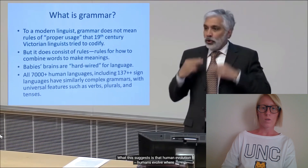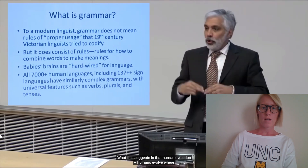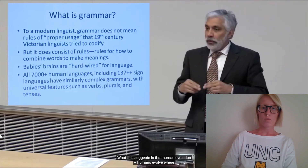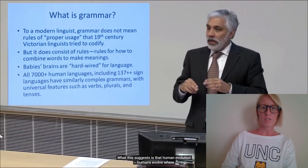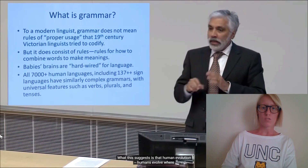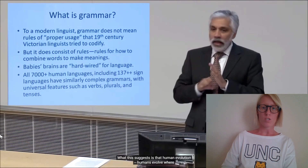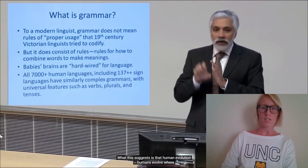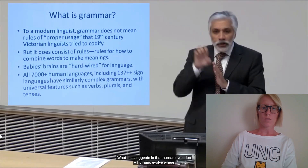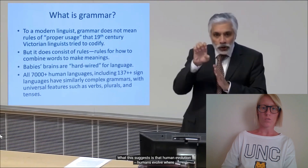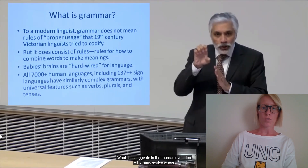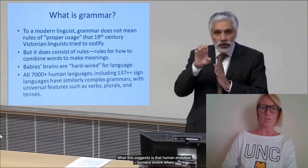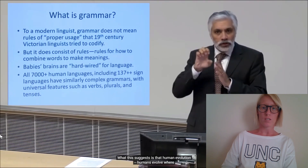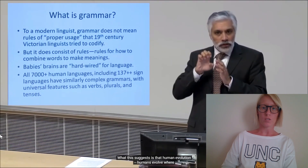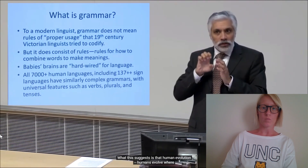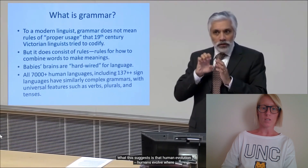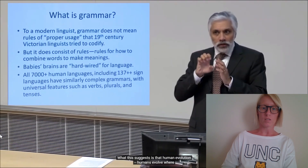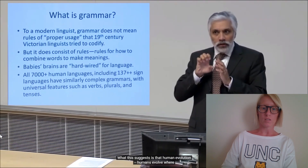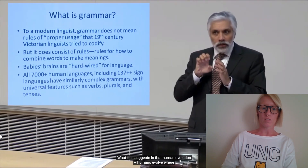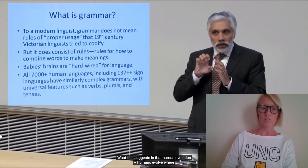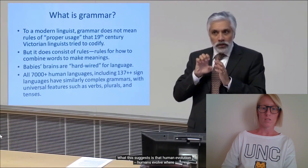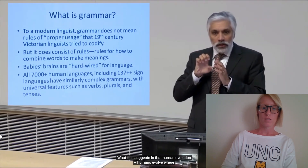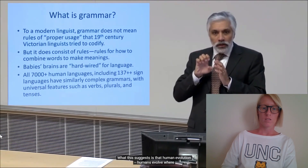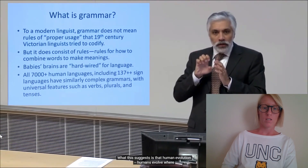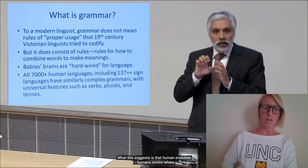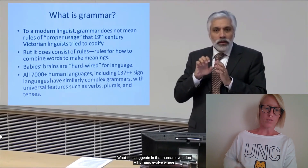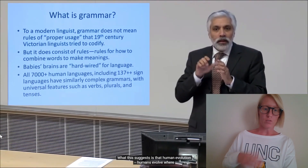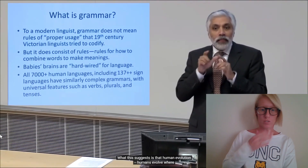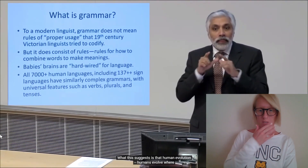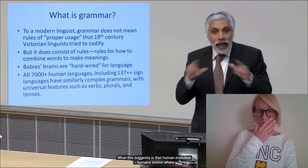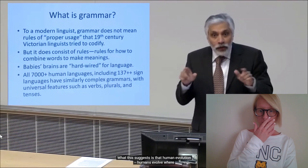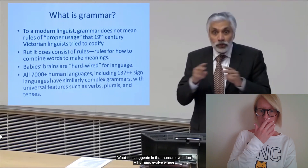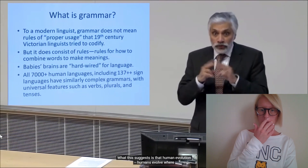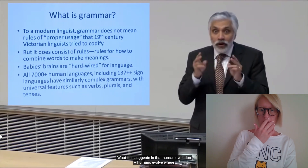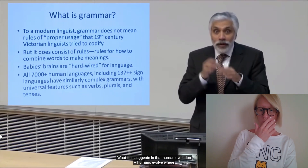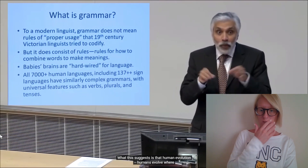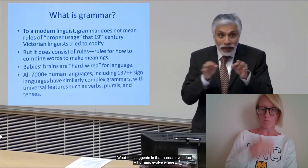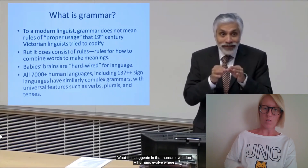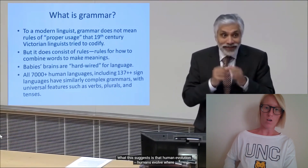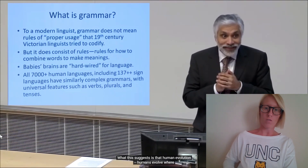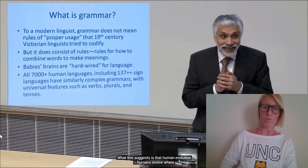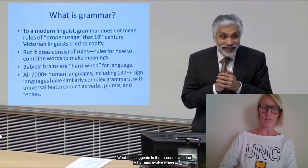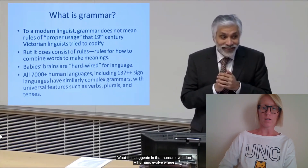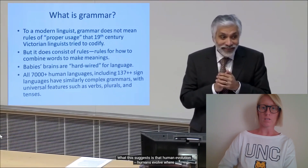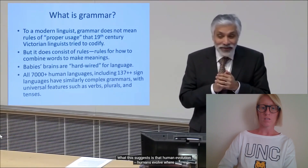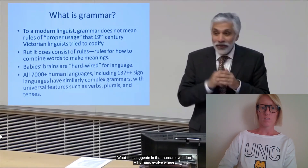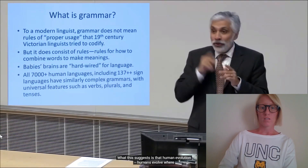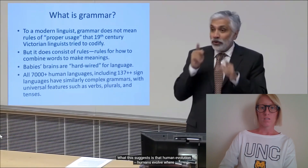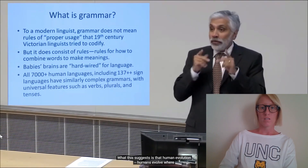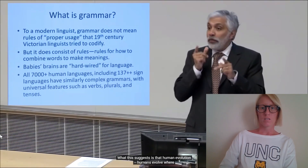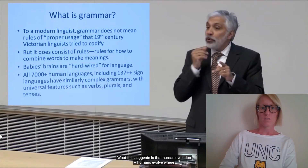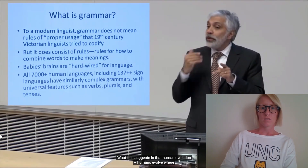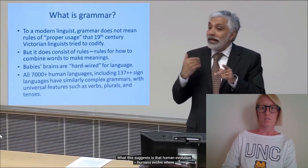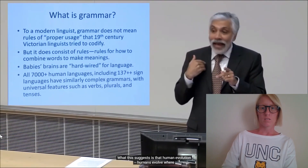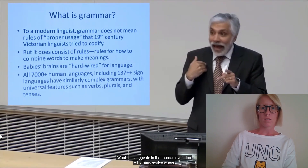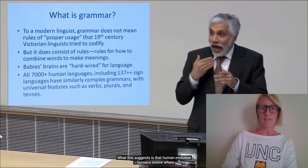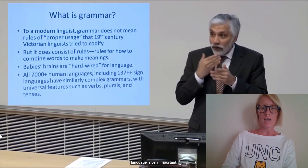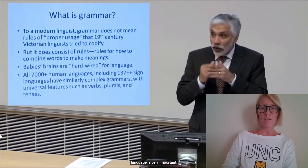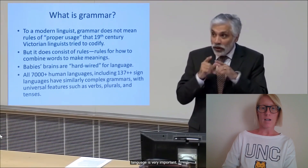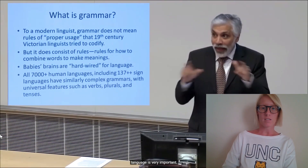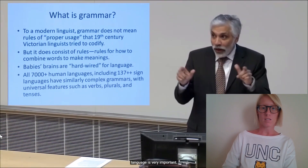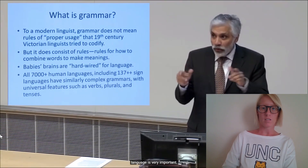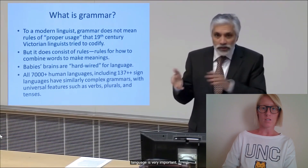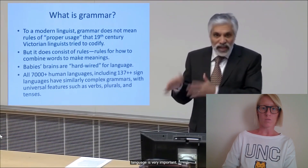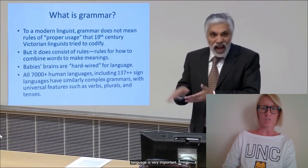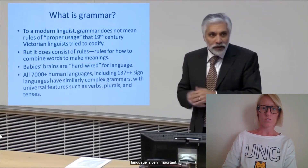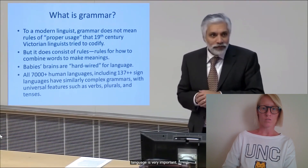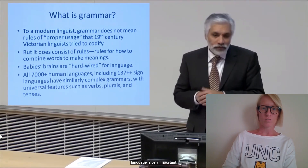What this suggests that is that human evolution, humans evolve where humans evolve where